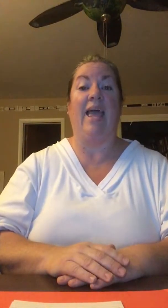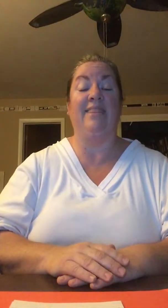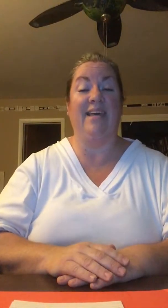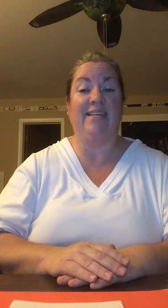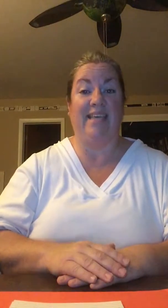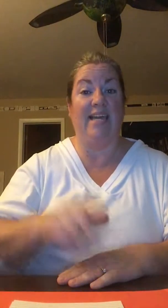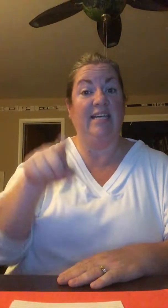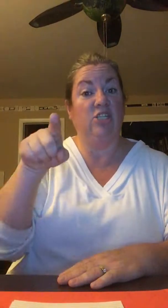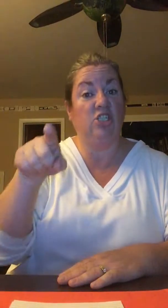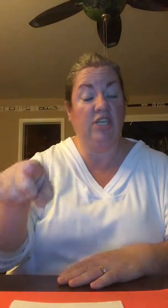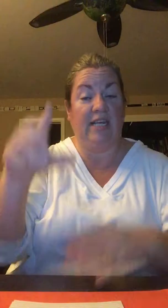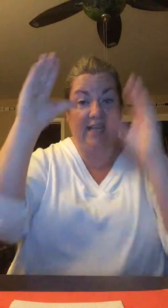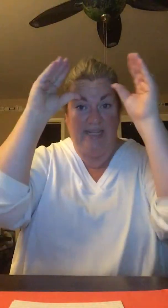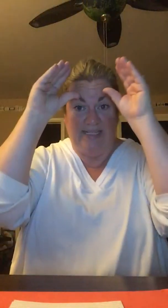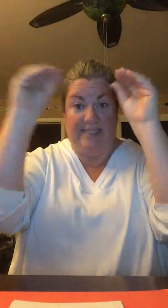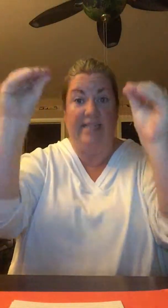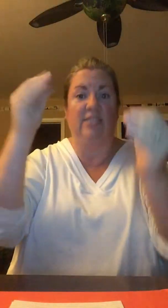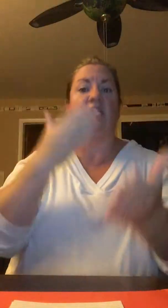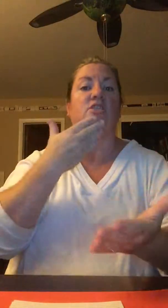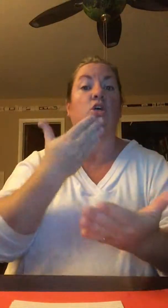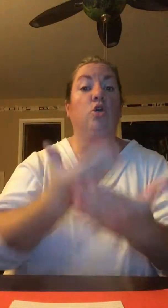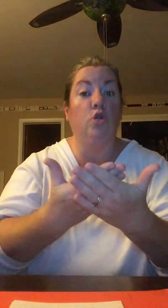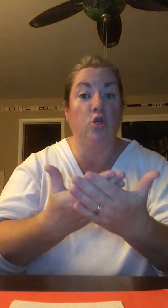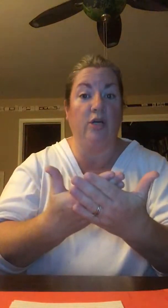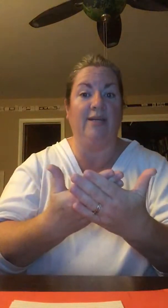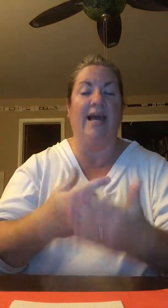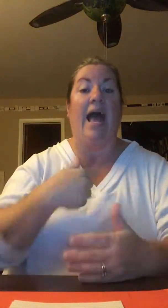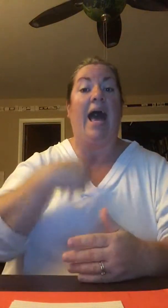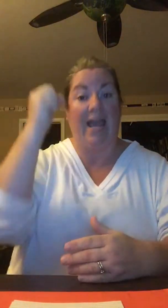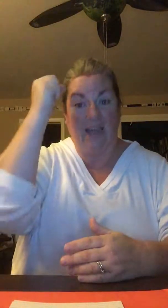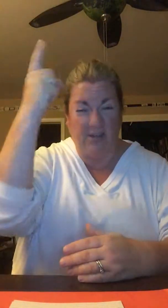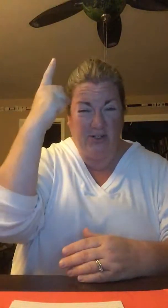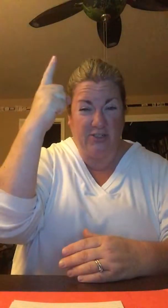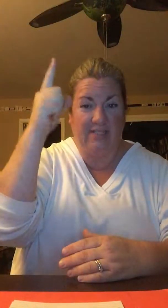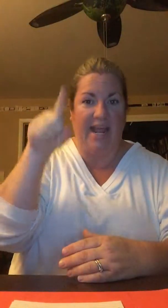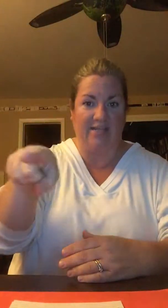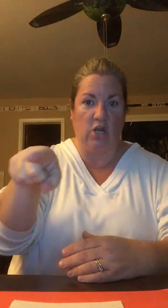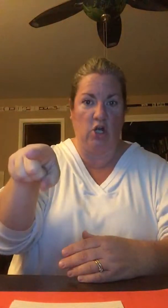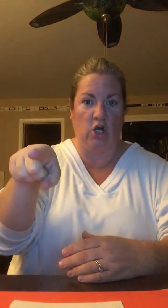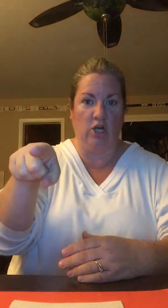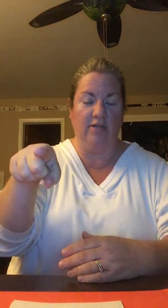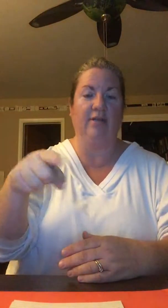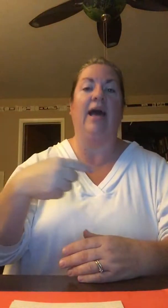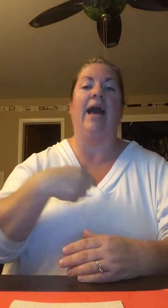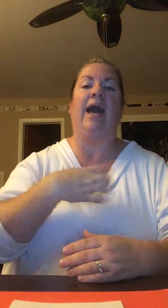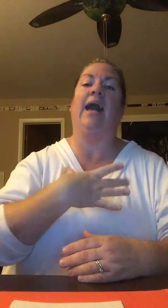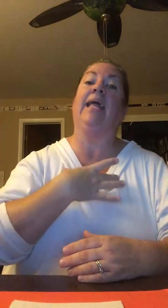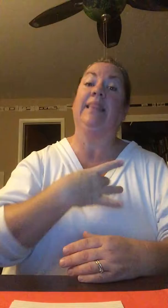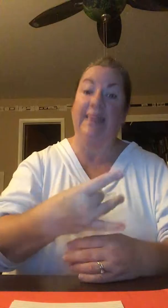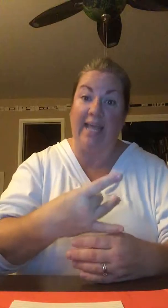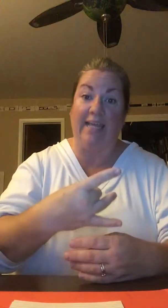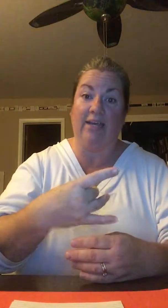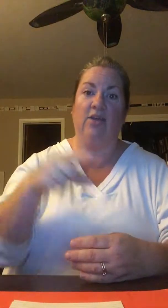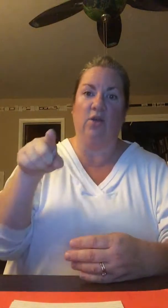And then I said, she teaches good. I understand her. I like